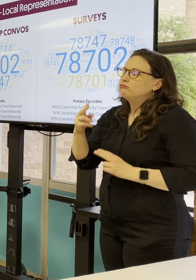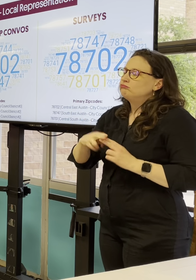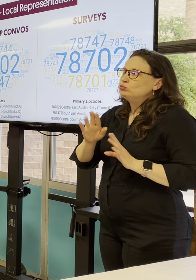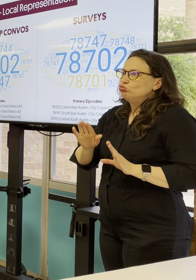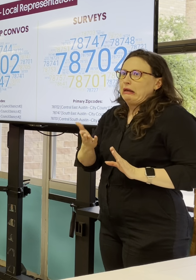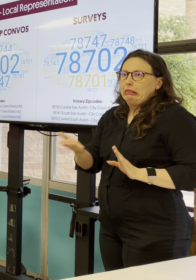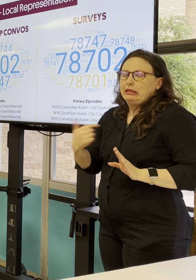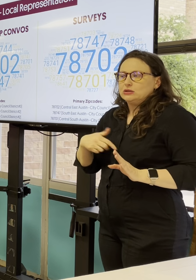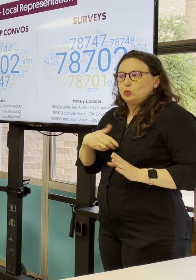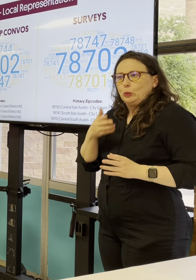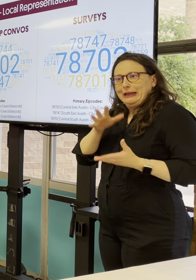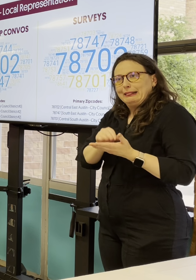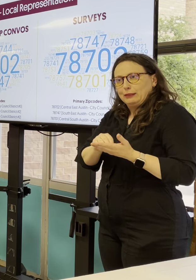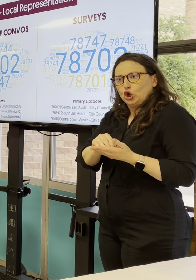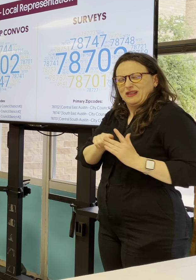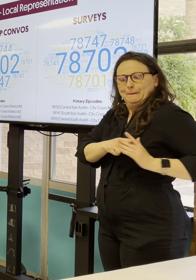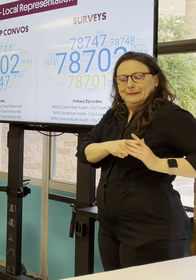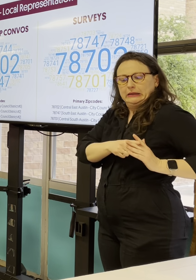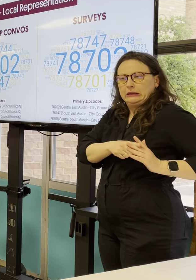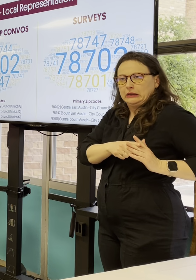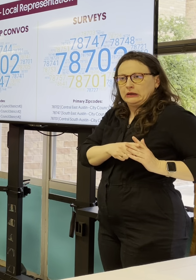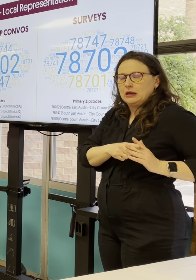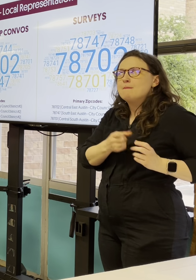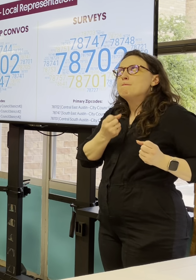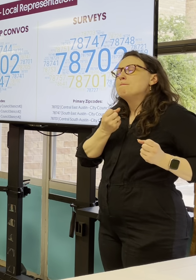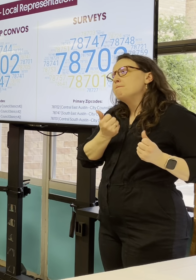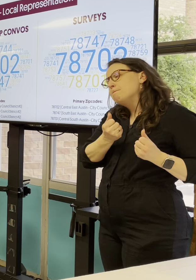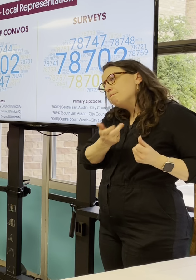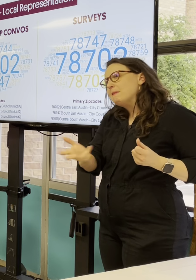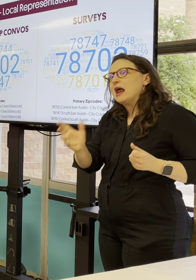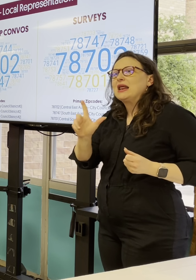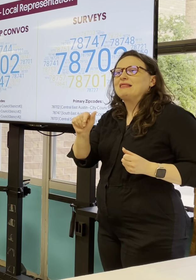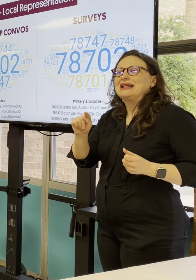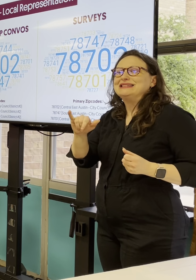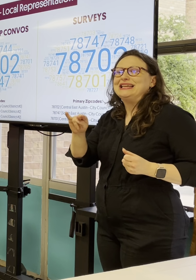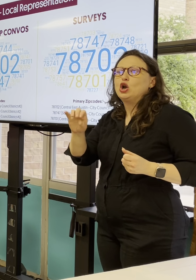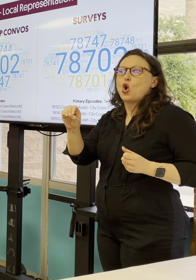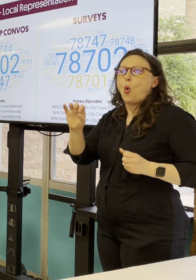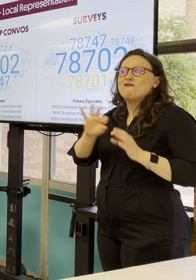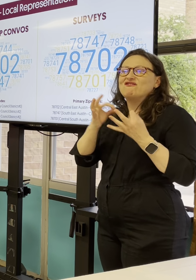things we learned early on was that many of our Latino families have